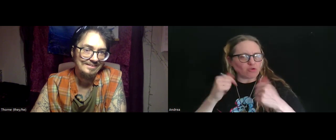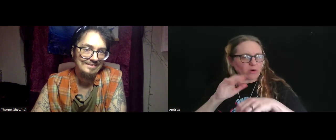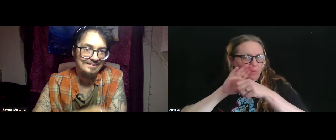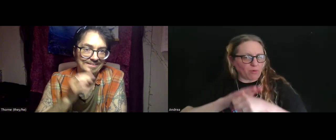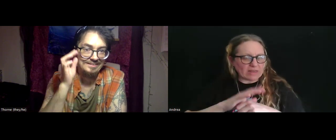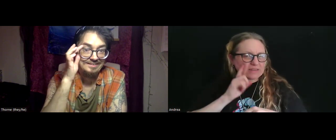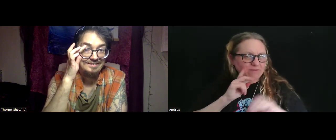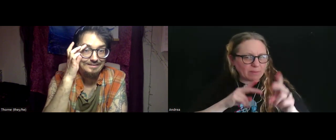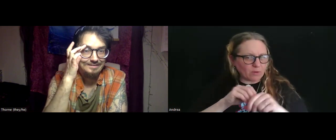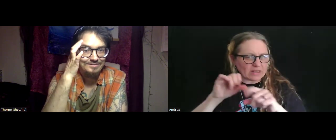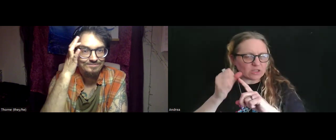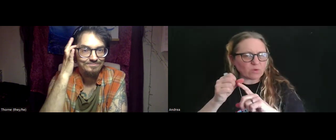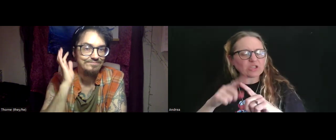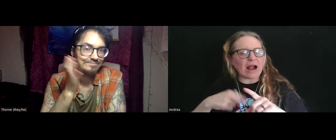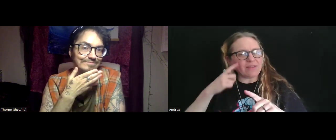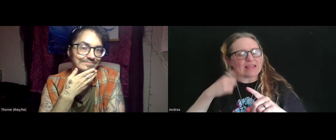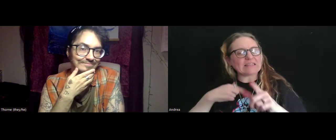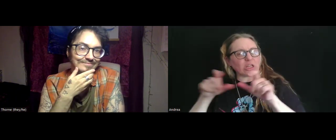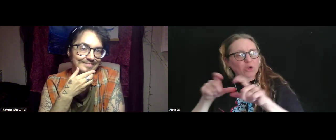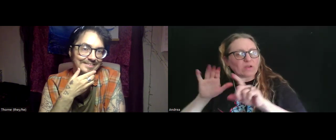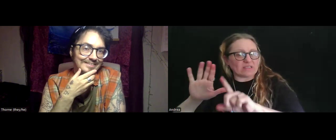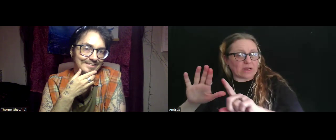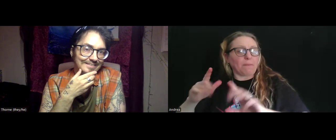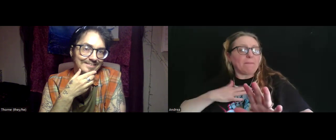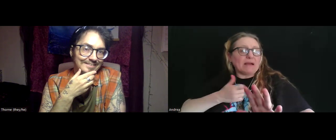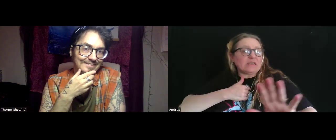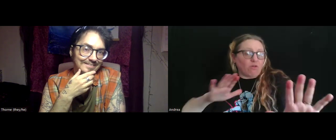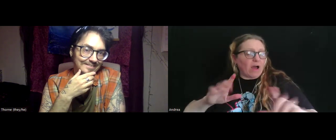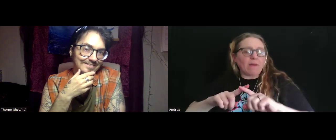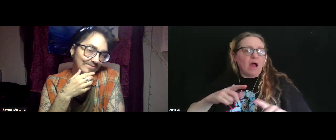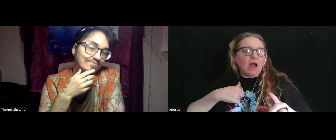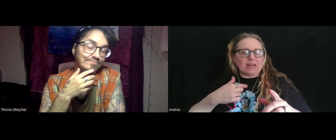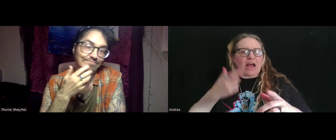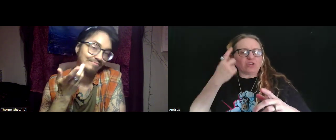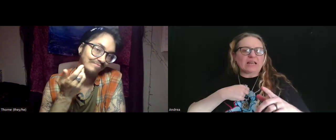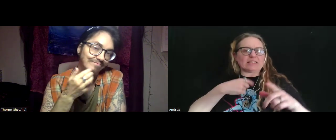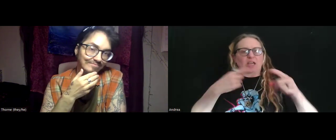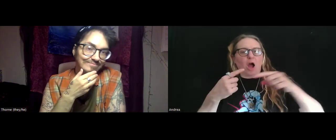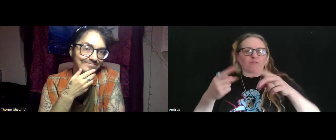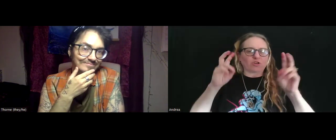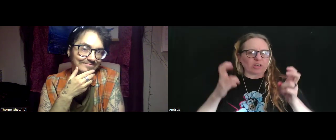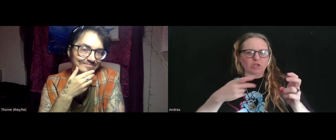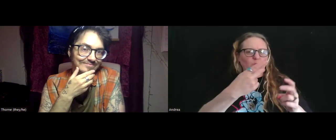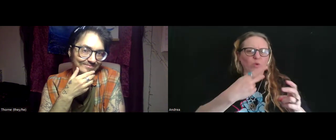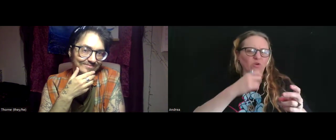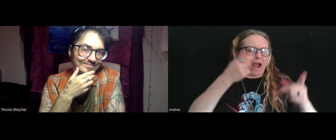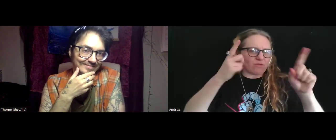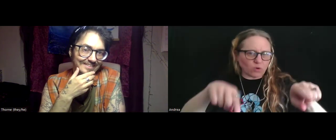trying to oppress deaf people in that situation. I think it's linguistic myself. I mean, I understand it's a controversial issue and we don't have to agree,